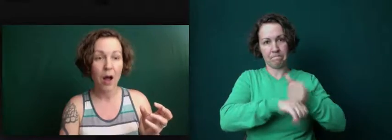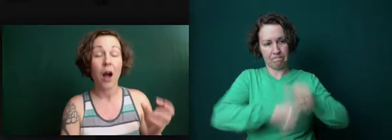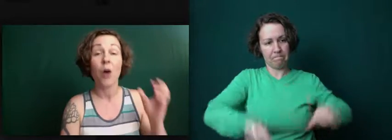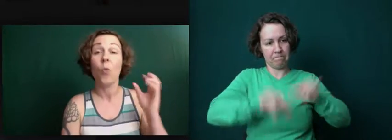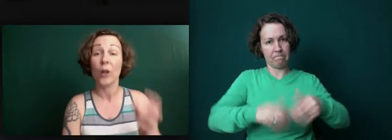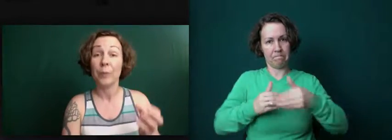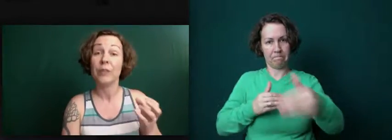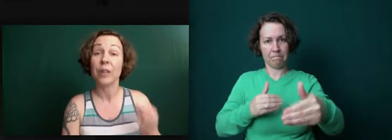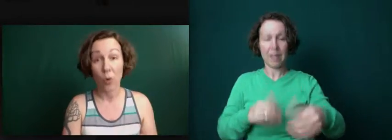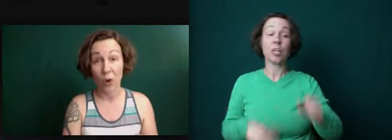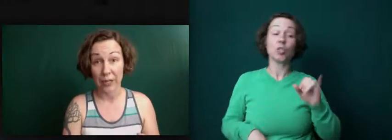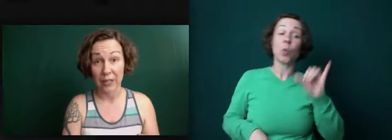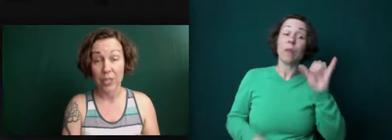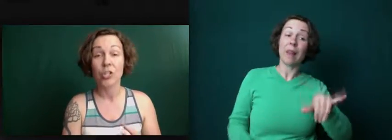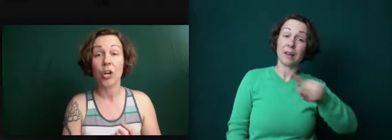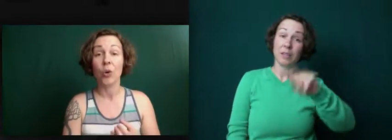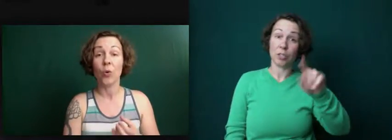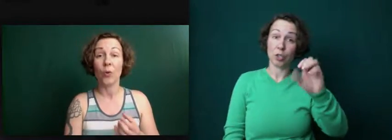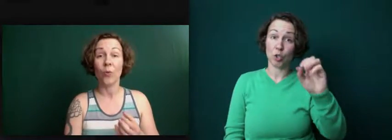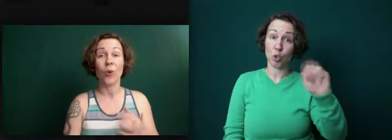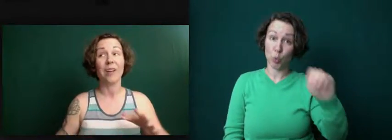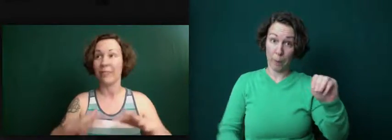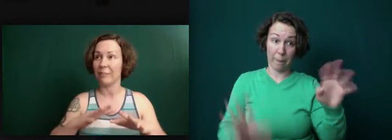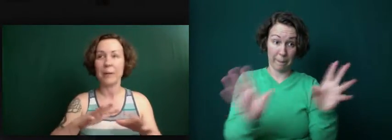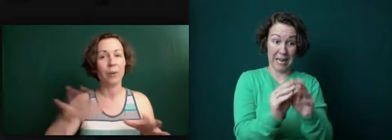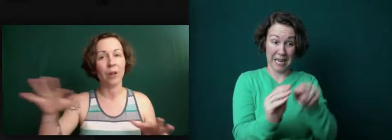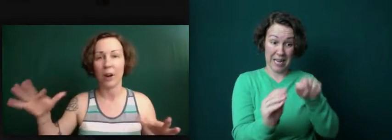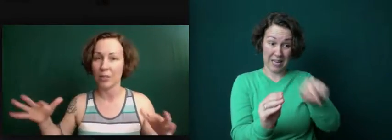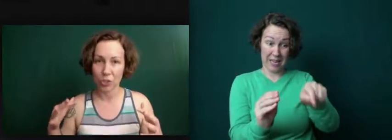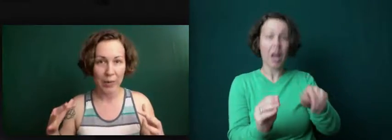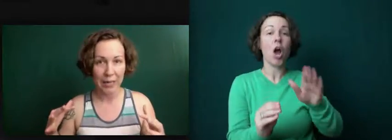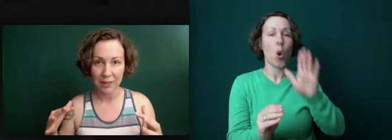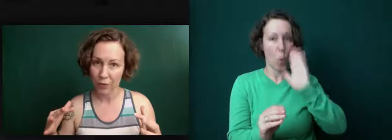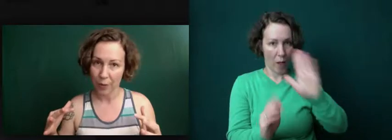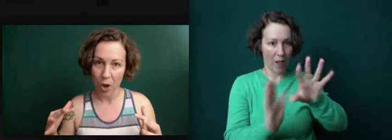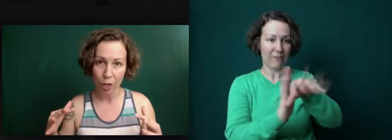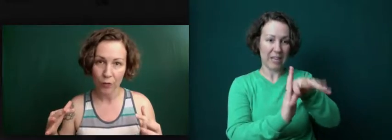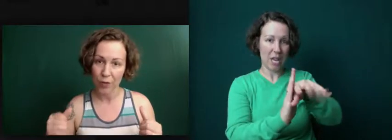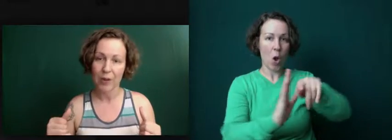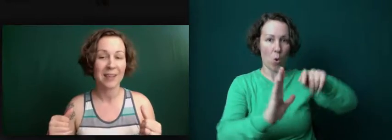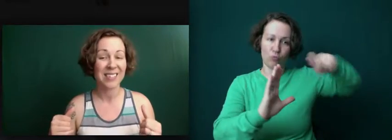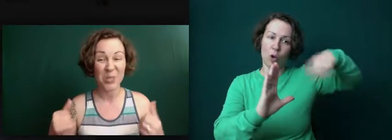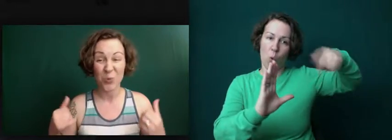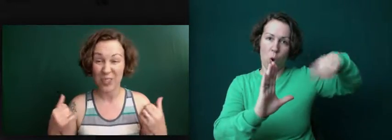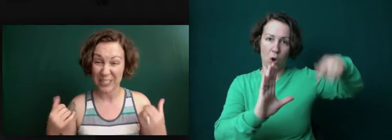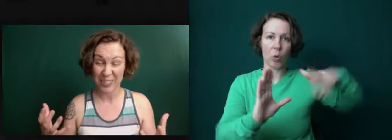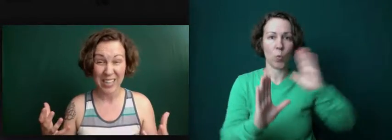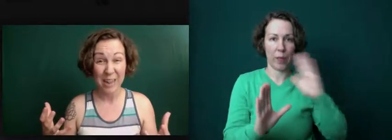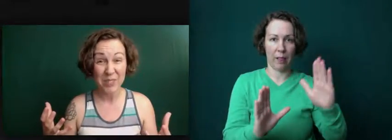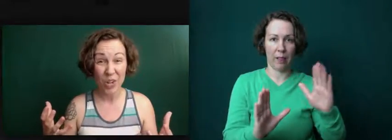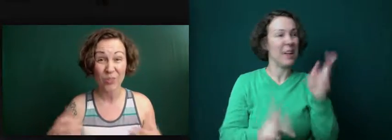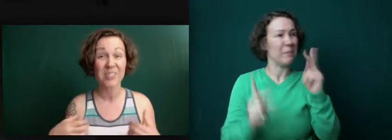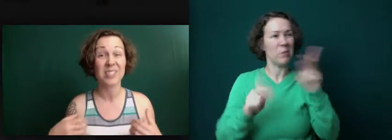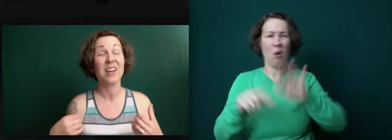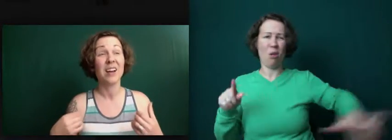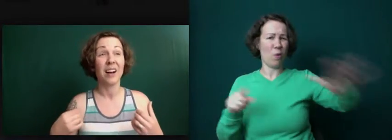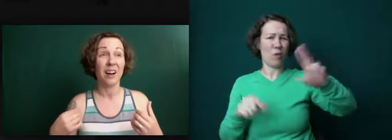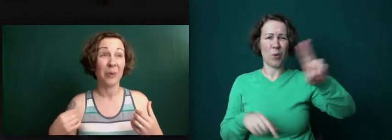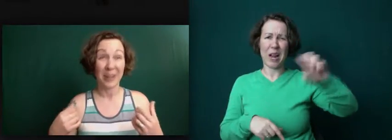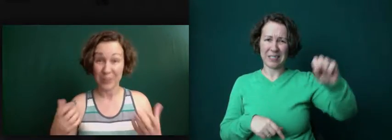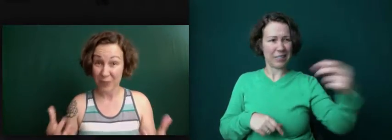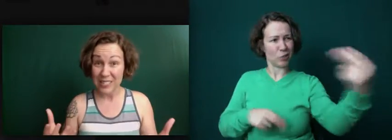Zoom will be recorded. So people are joining this from all over the United States. We're in different time